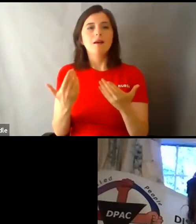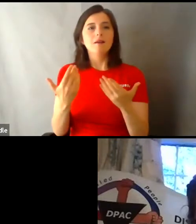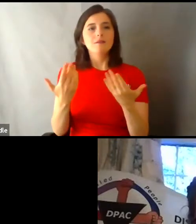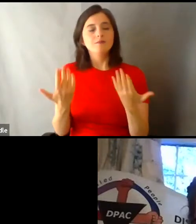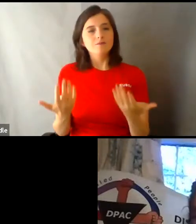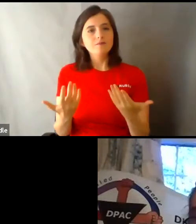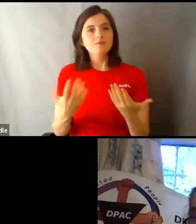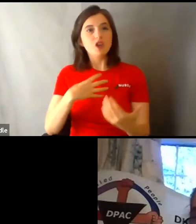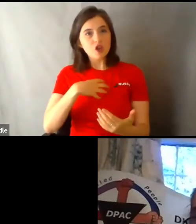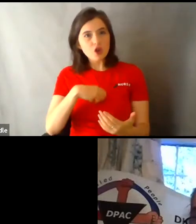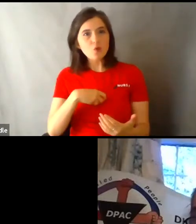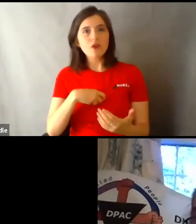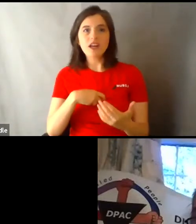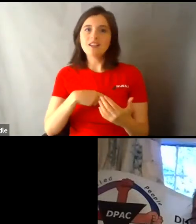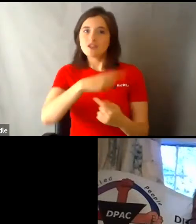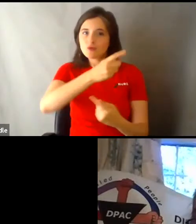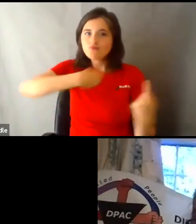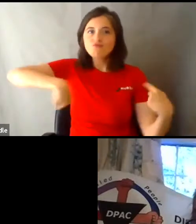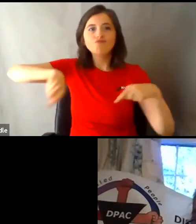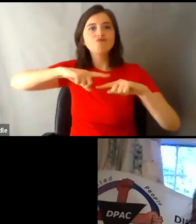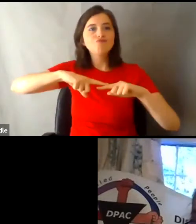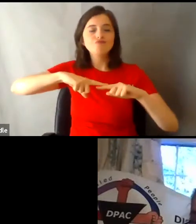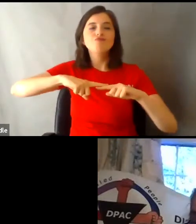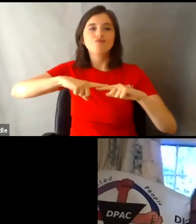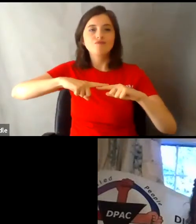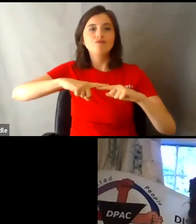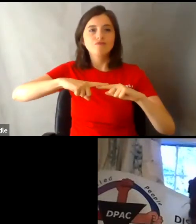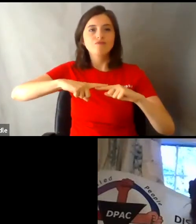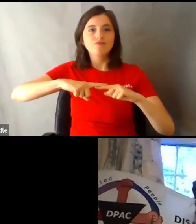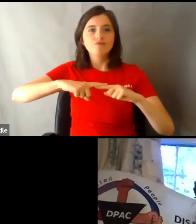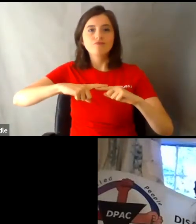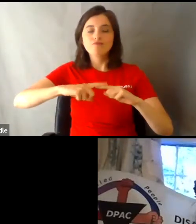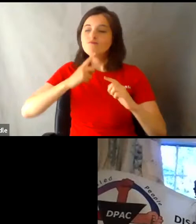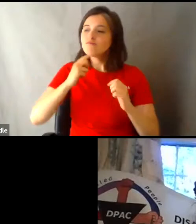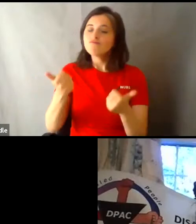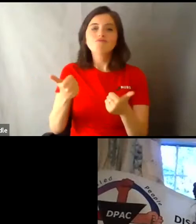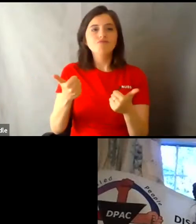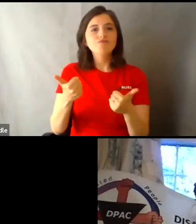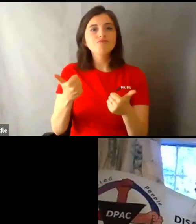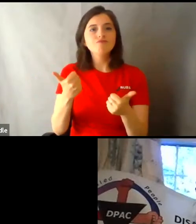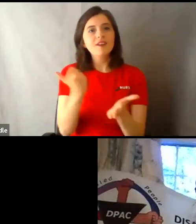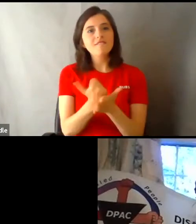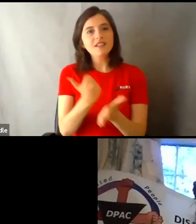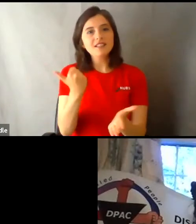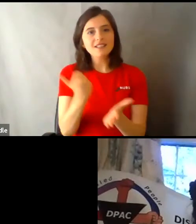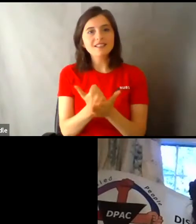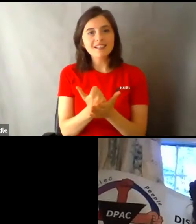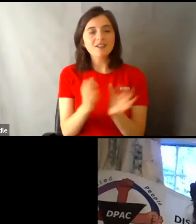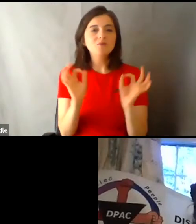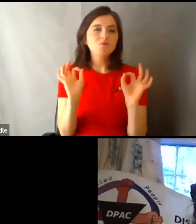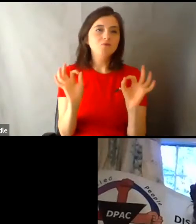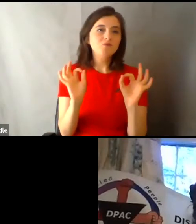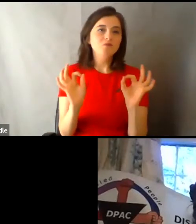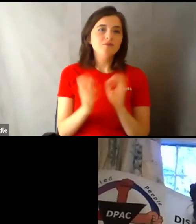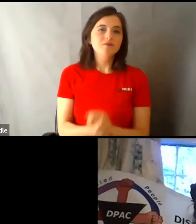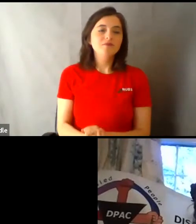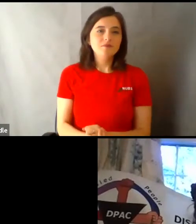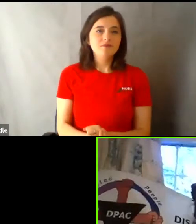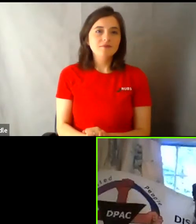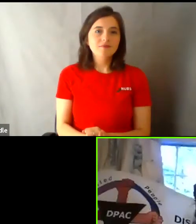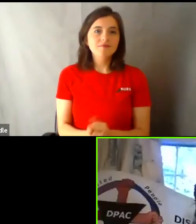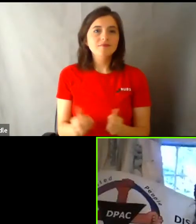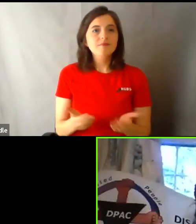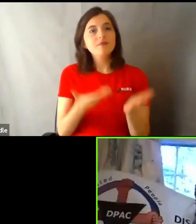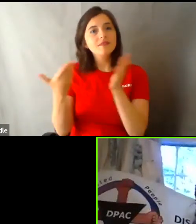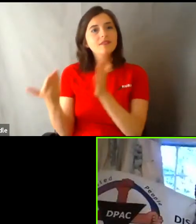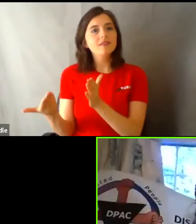the unions, etc. And yeah, that was absolutely brilliant and spot on. Thank you. And now